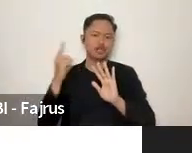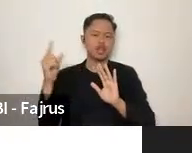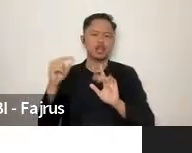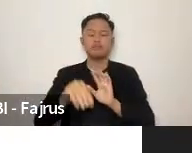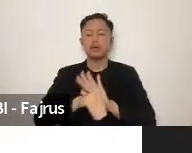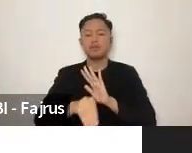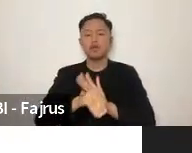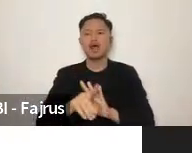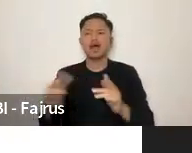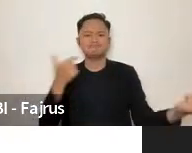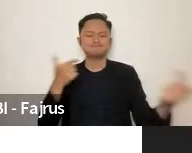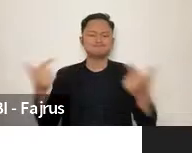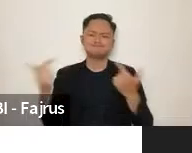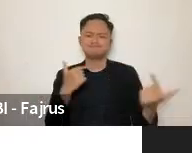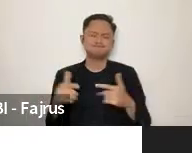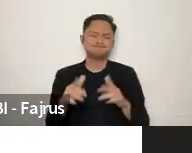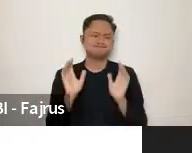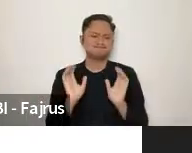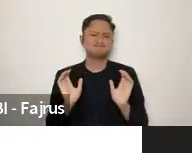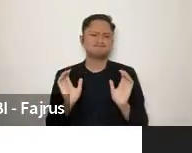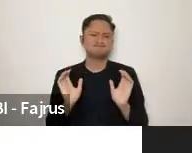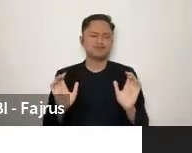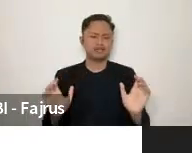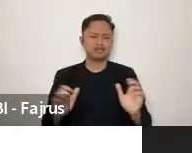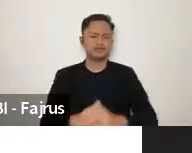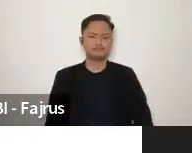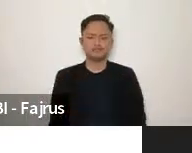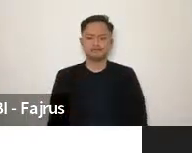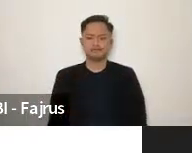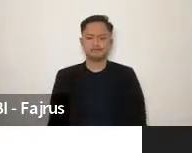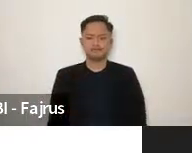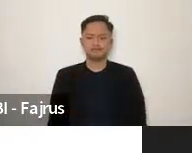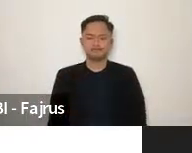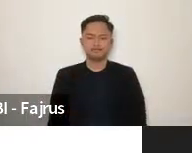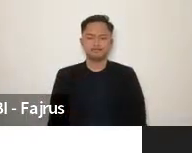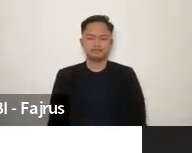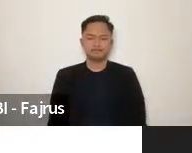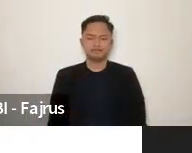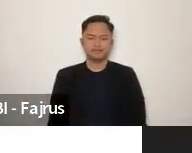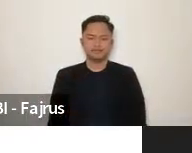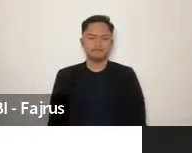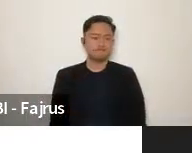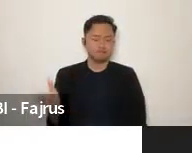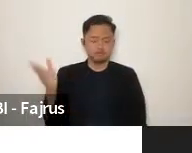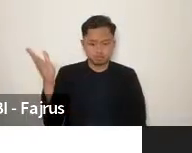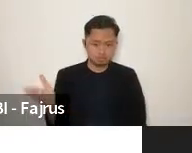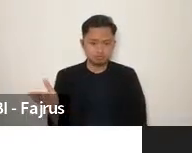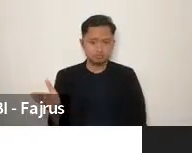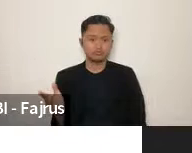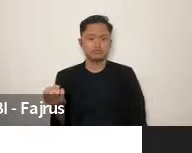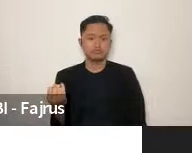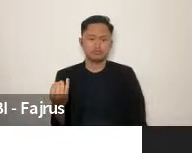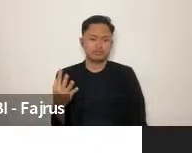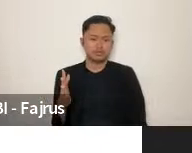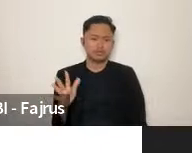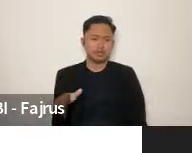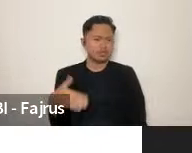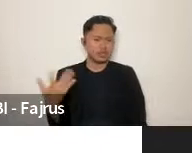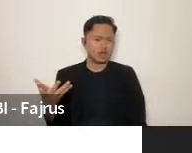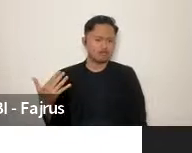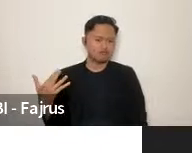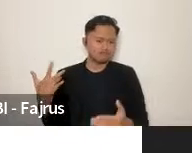proportion of incidents as well. If we're looking across some of the 4-year trends, we sort of